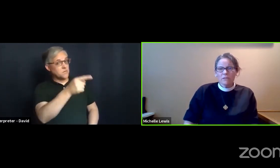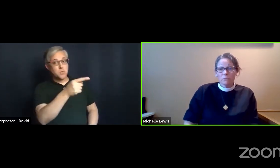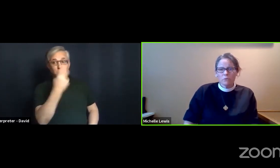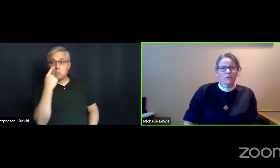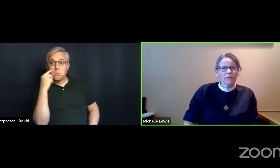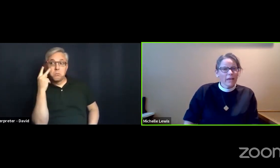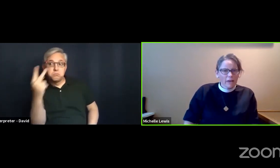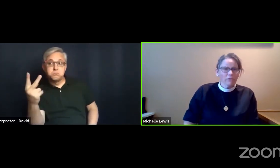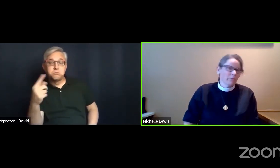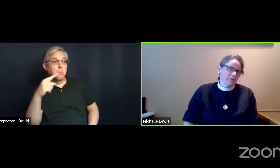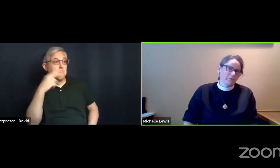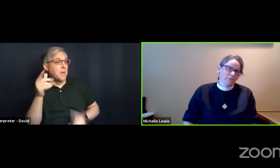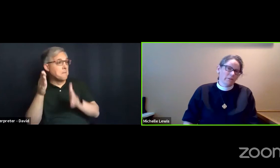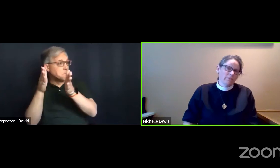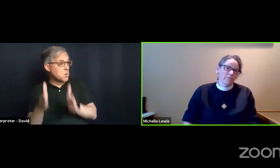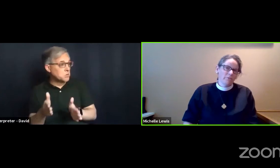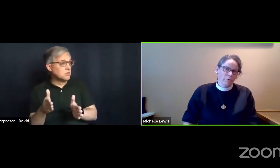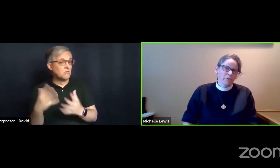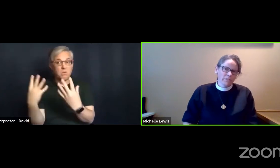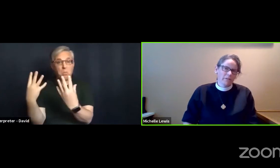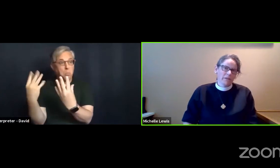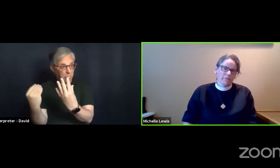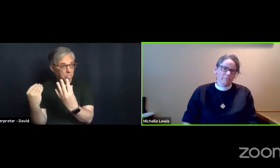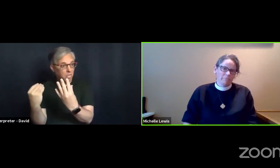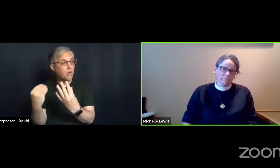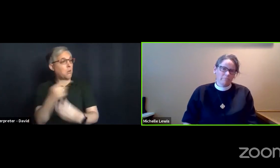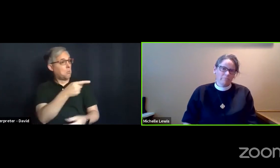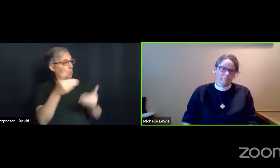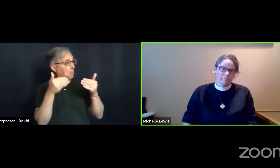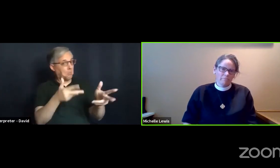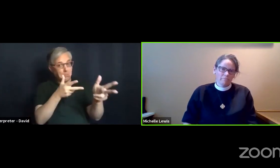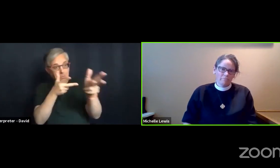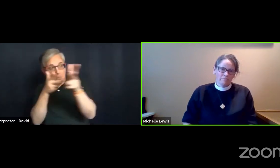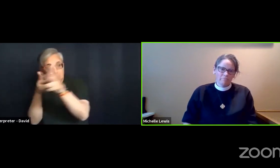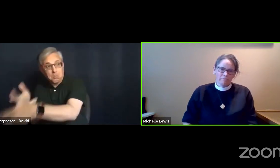you need to pull everyone over for a broken tail light.